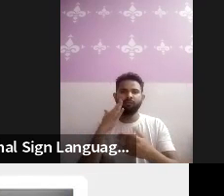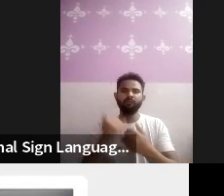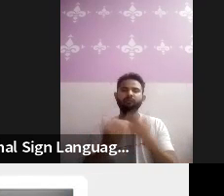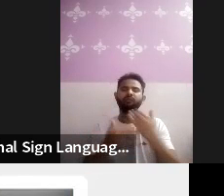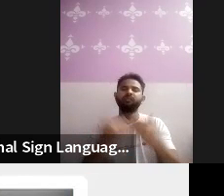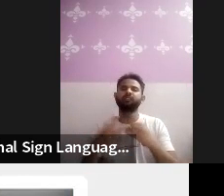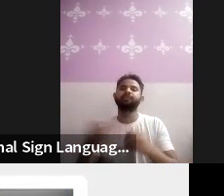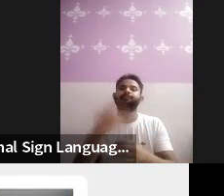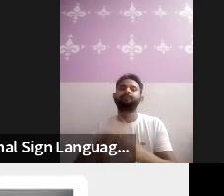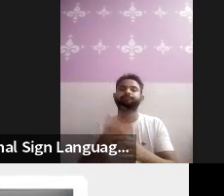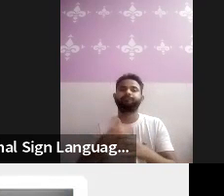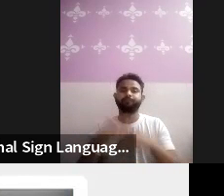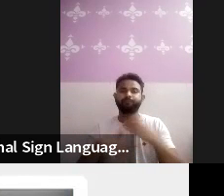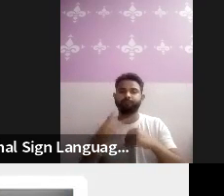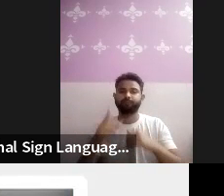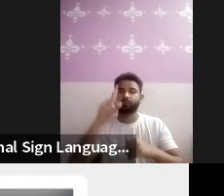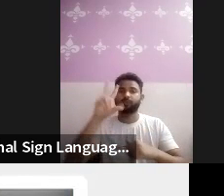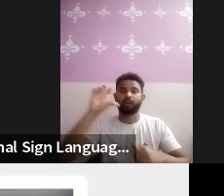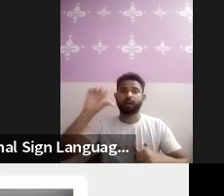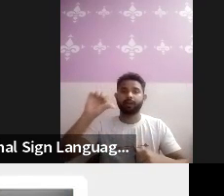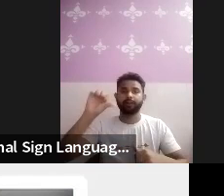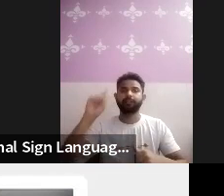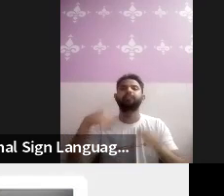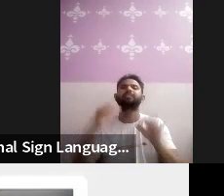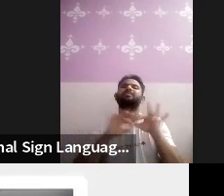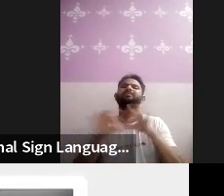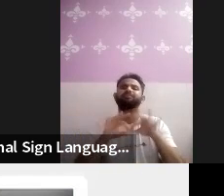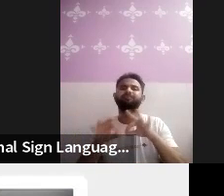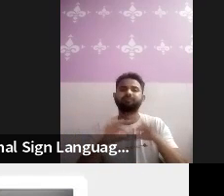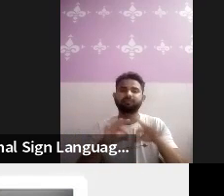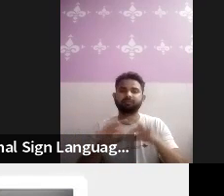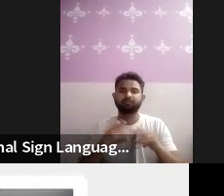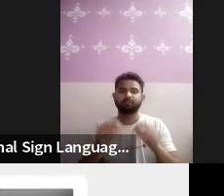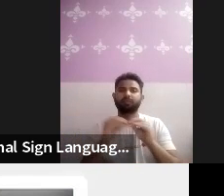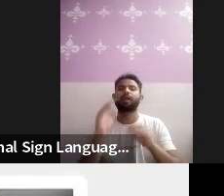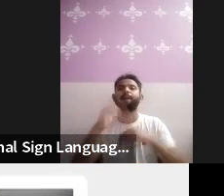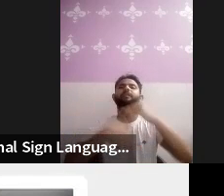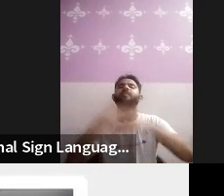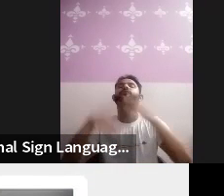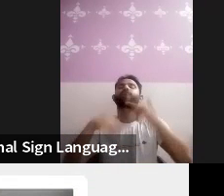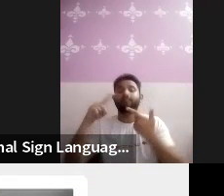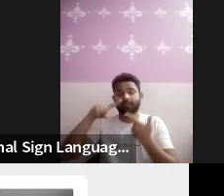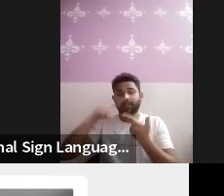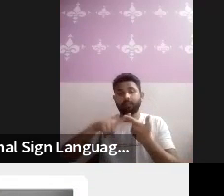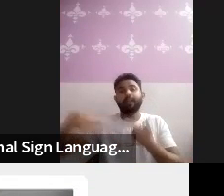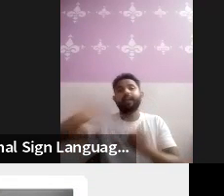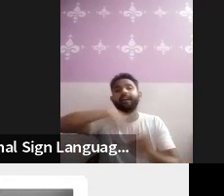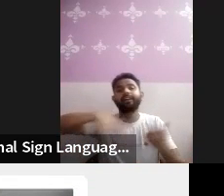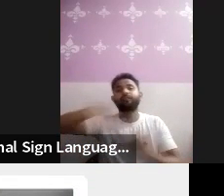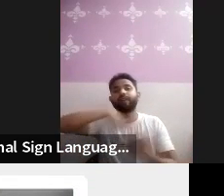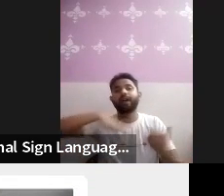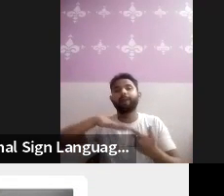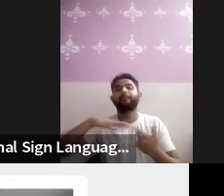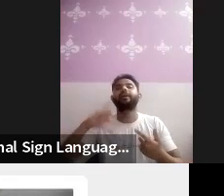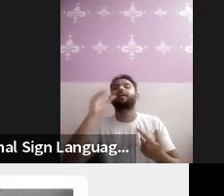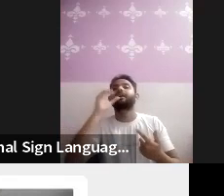This is now this would be a typical complaint about misuse of a. It's not actually that the